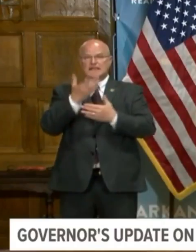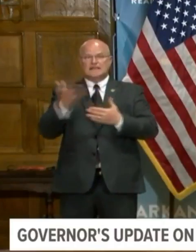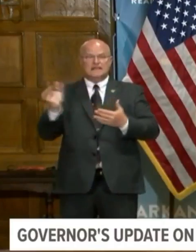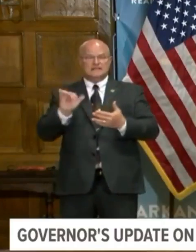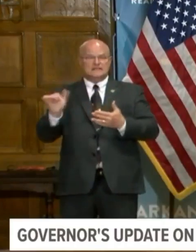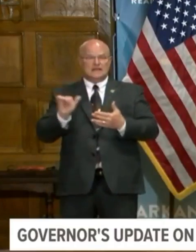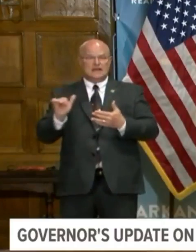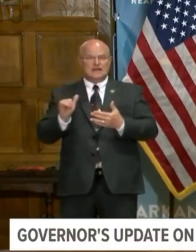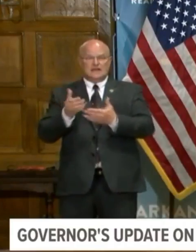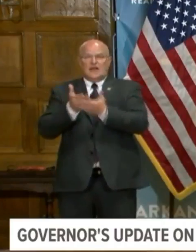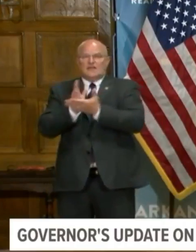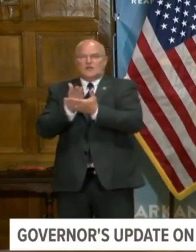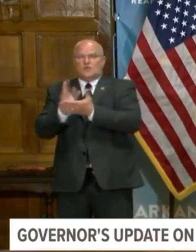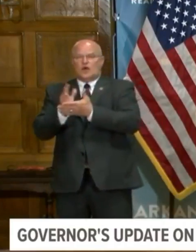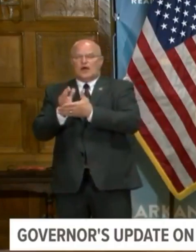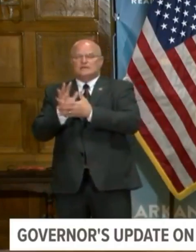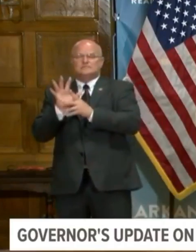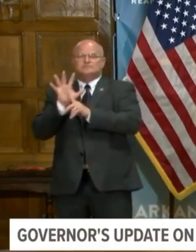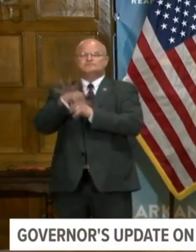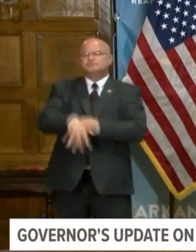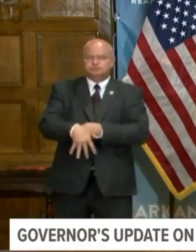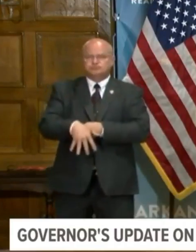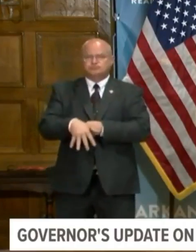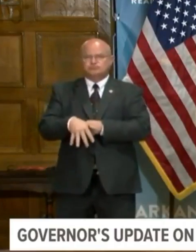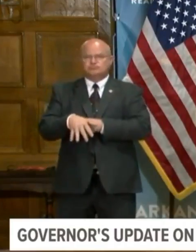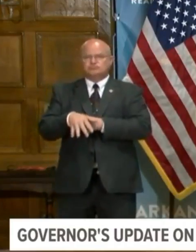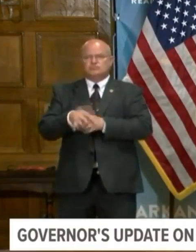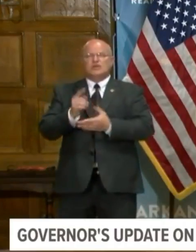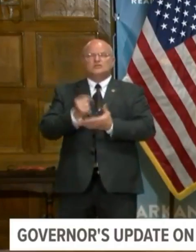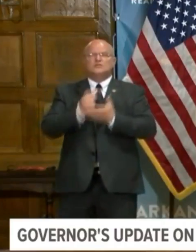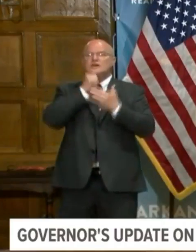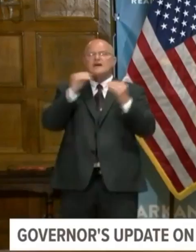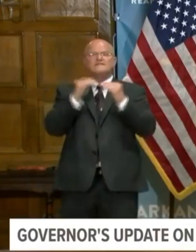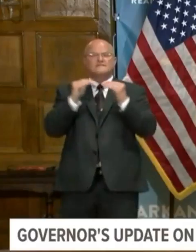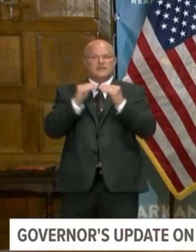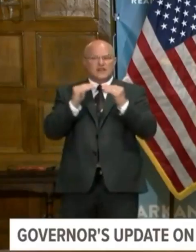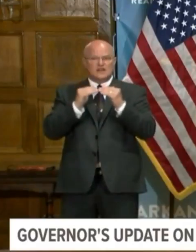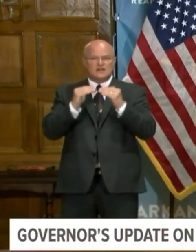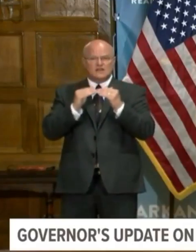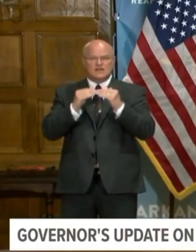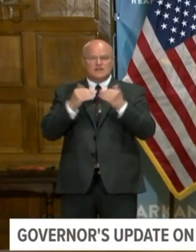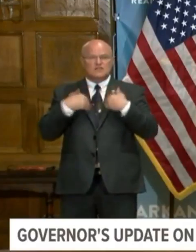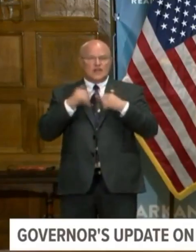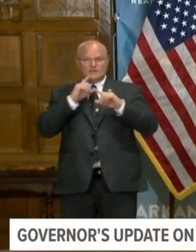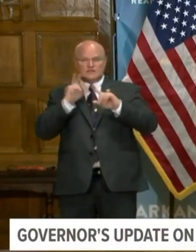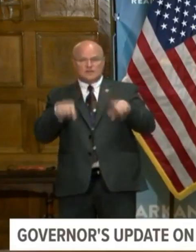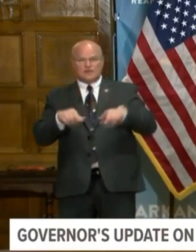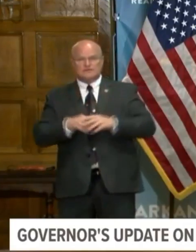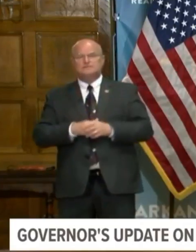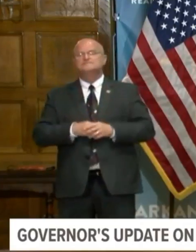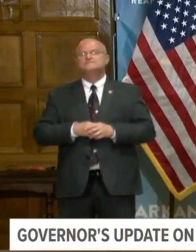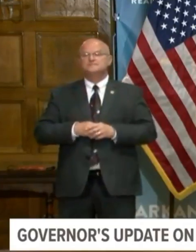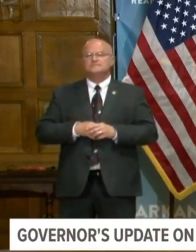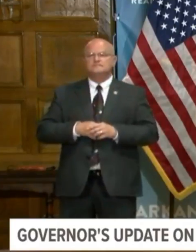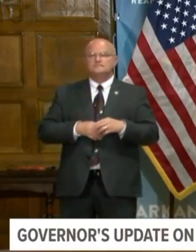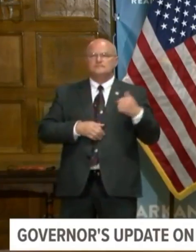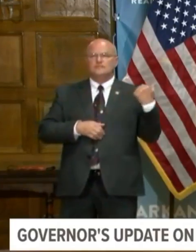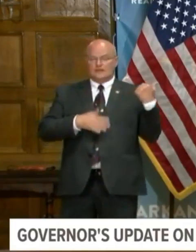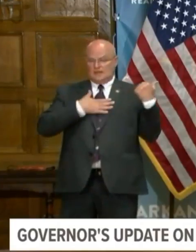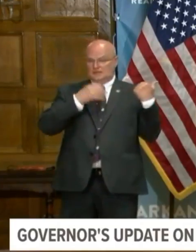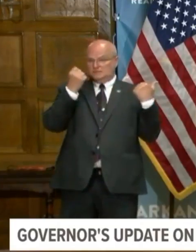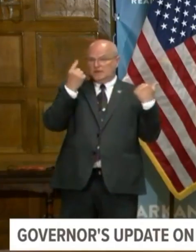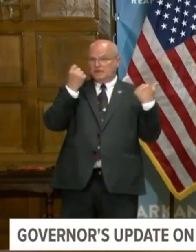like their rights were being trampled on, they were being treated unfairly. Do you have a response to that? Well, it's